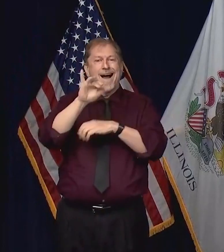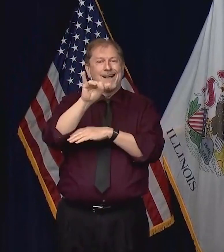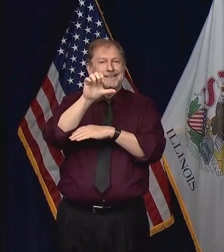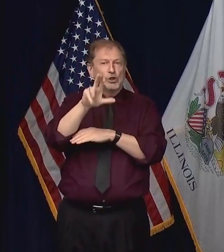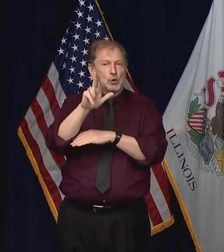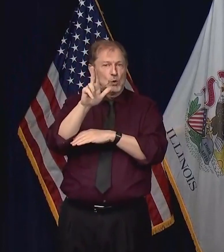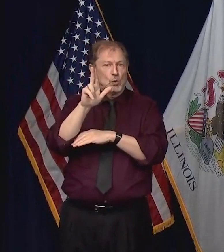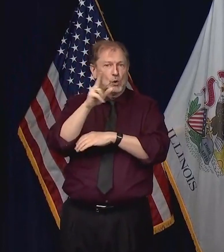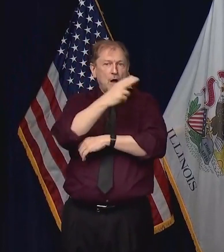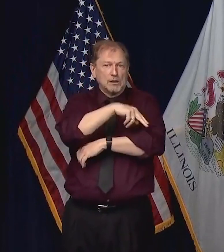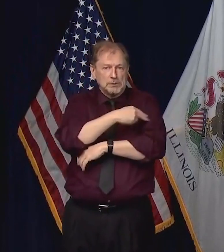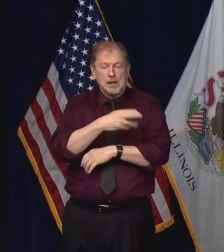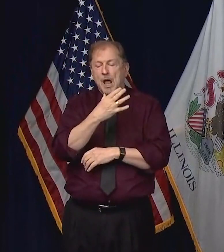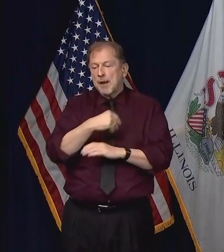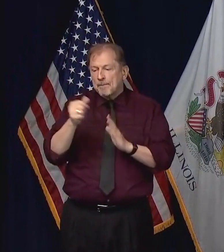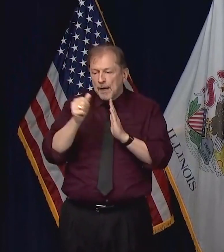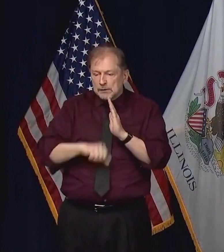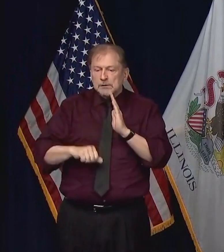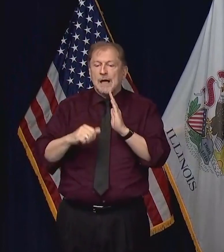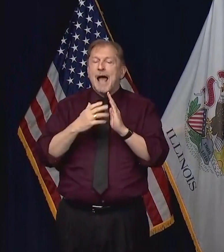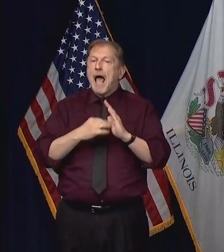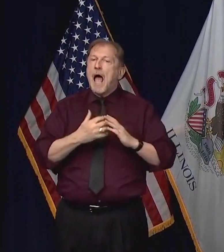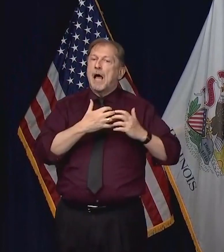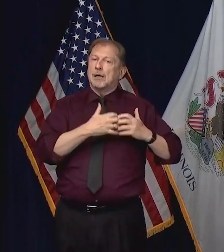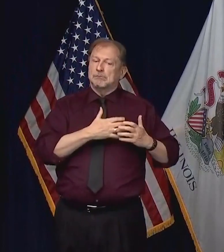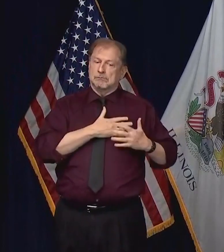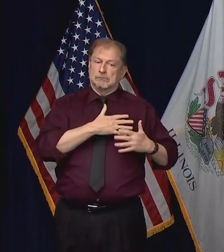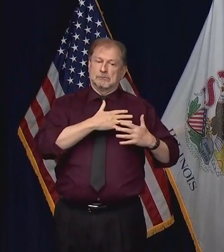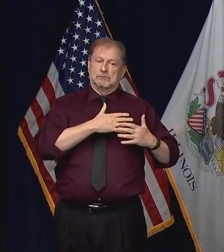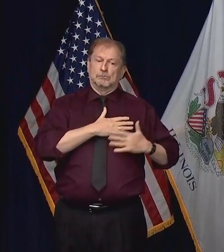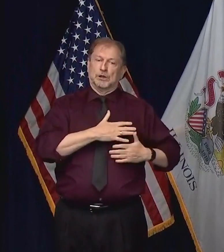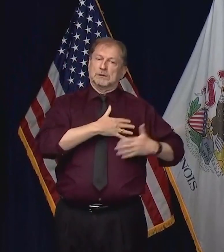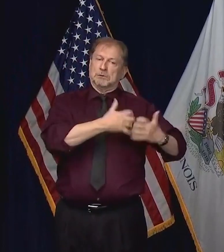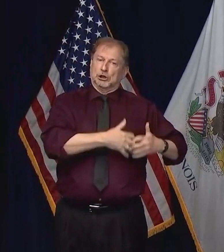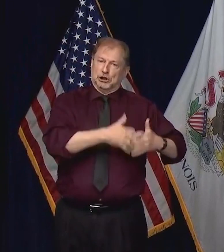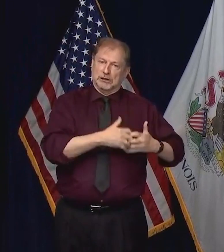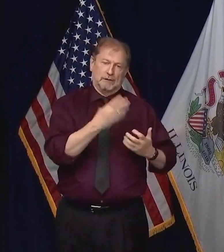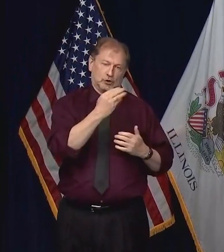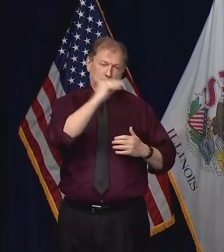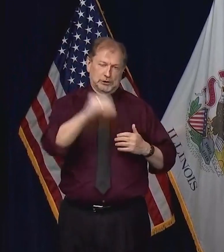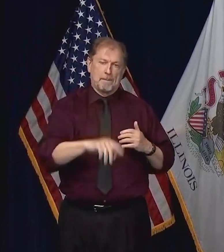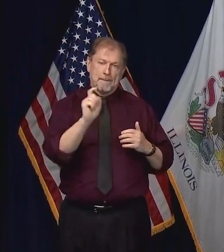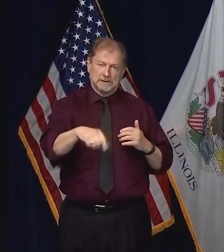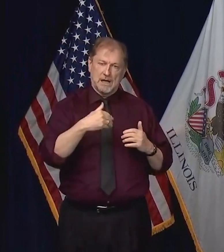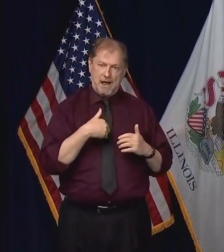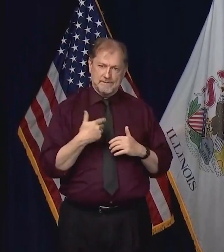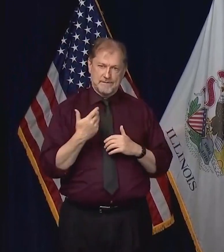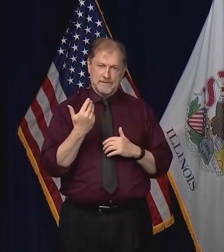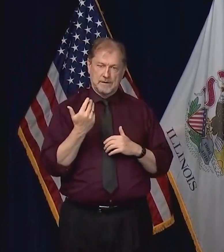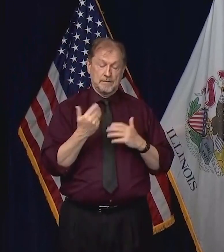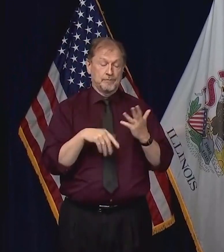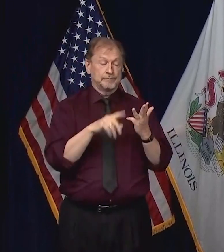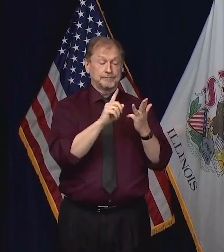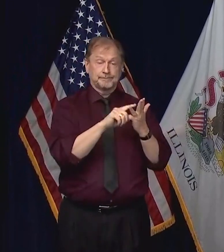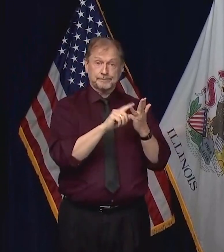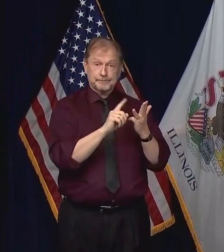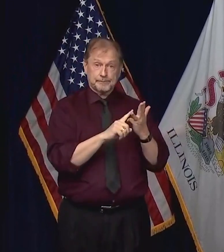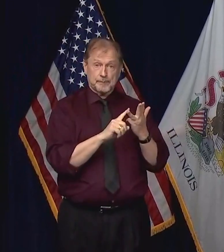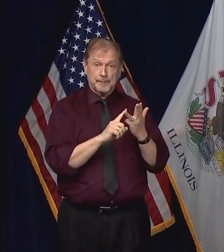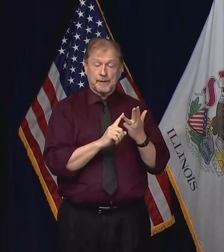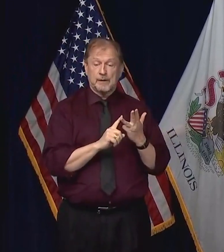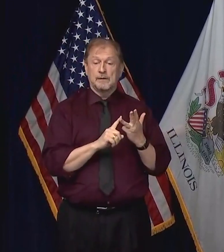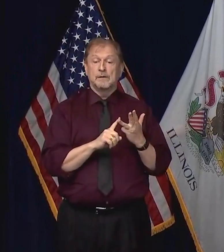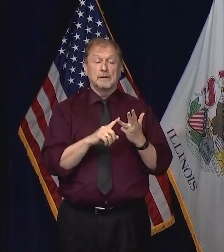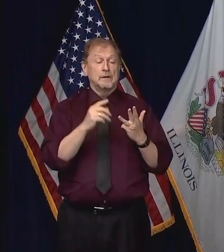medical and surgery beds, and ventilators. Because May 1st marked the beginning of Phase 2, in which